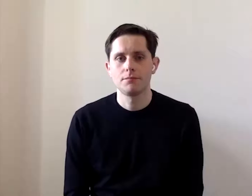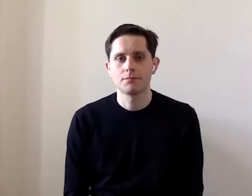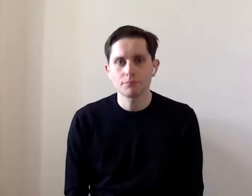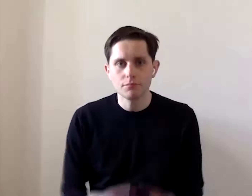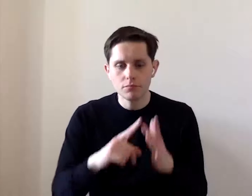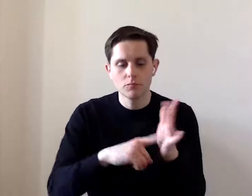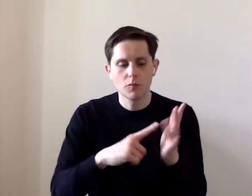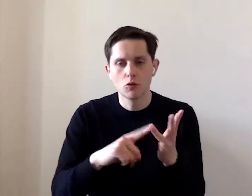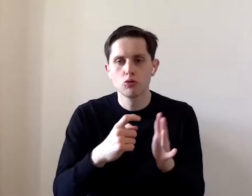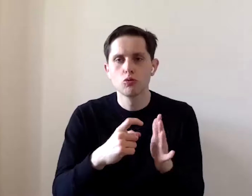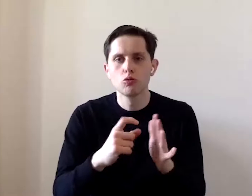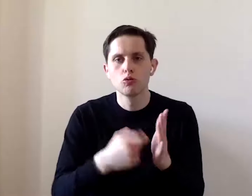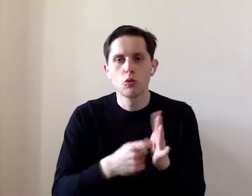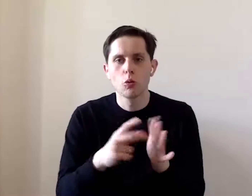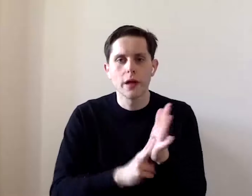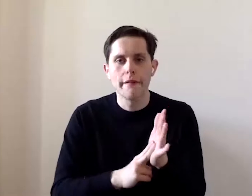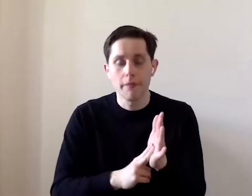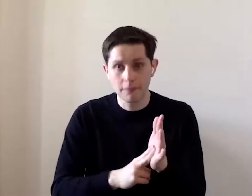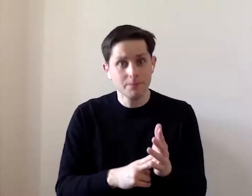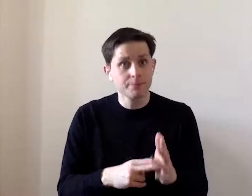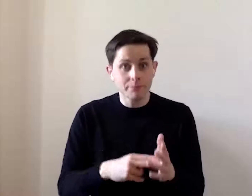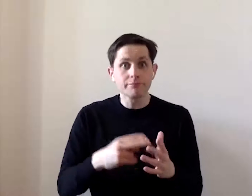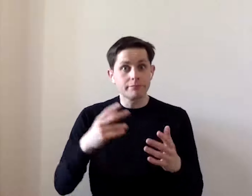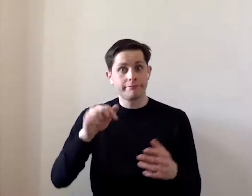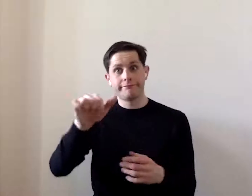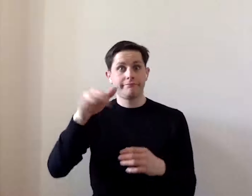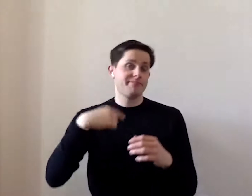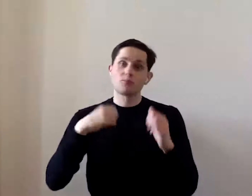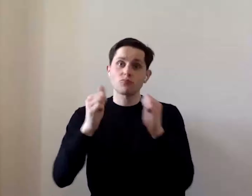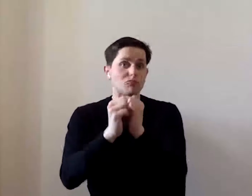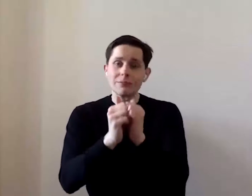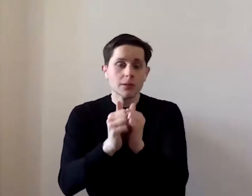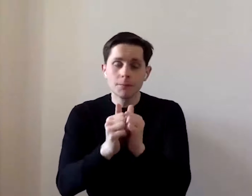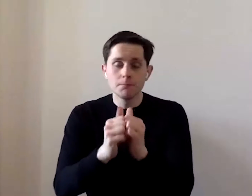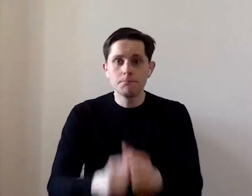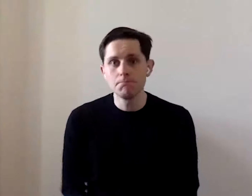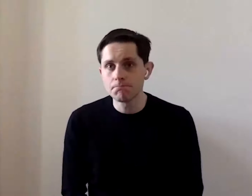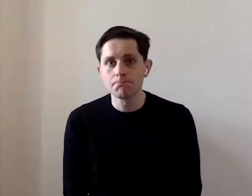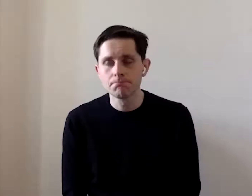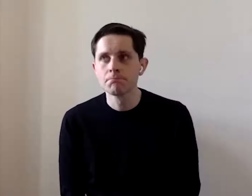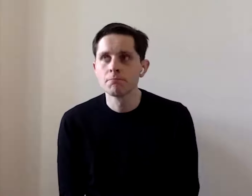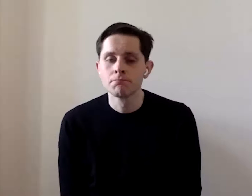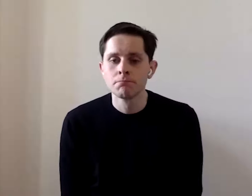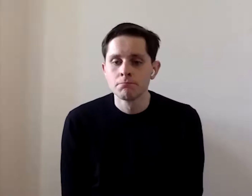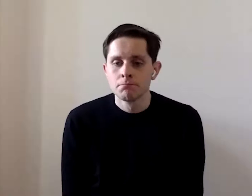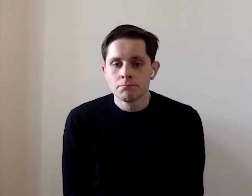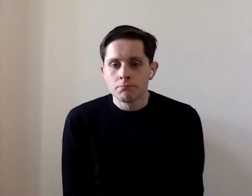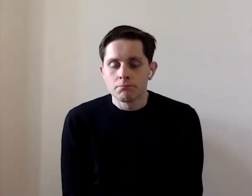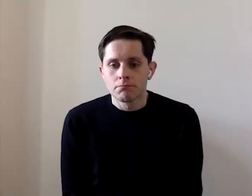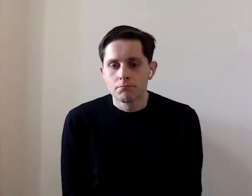said. Maybe just to, chime in. Yeah, I mean, 100% everything you guys are saying